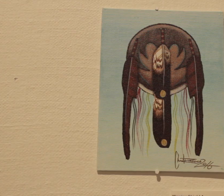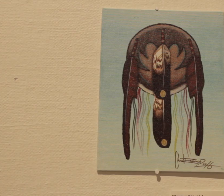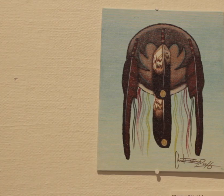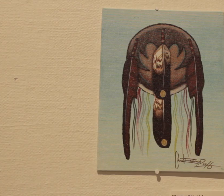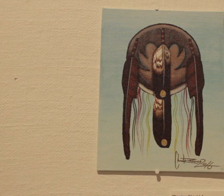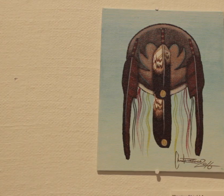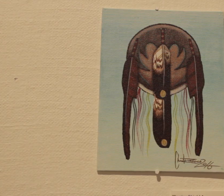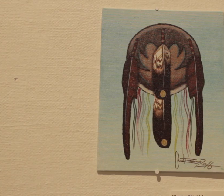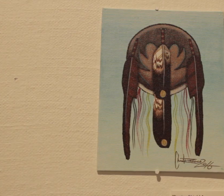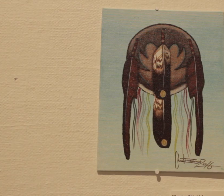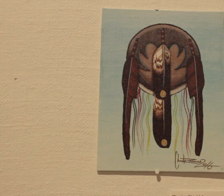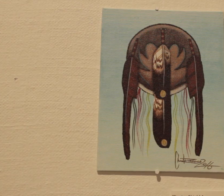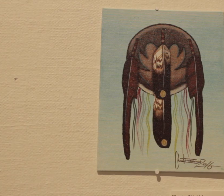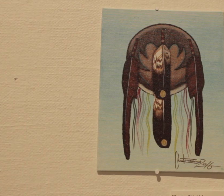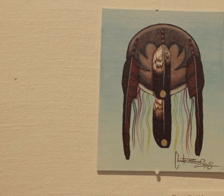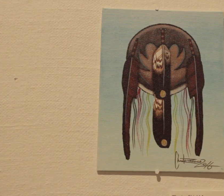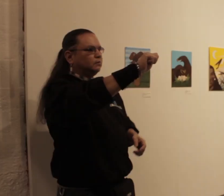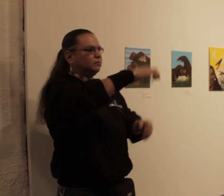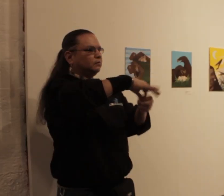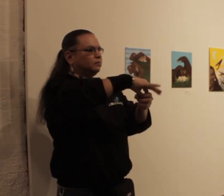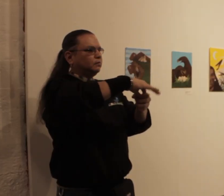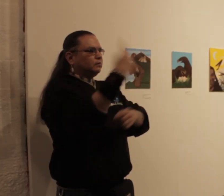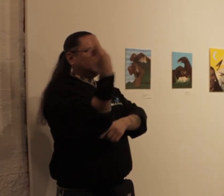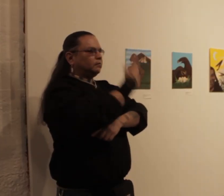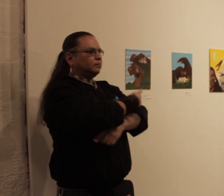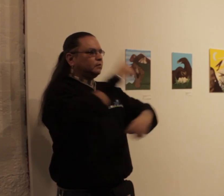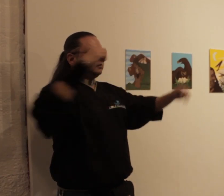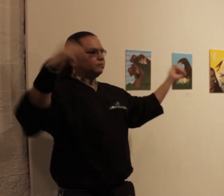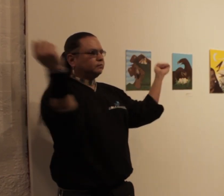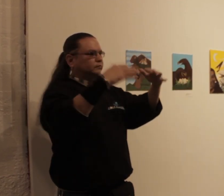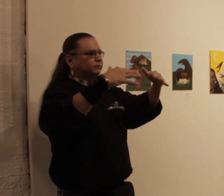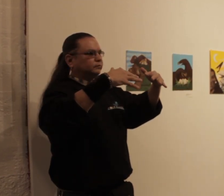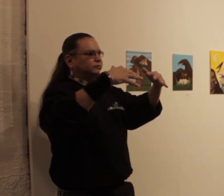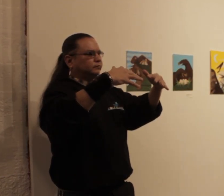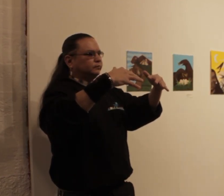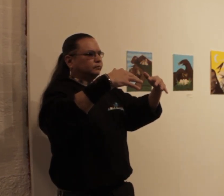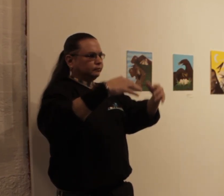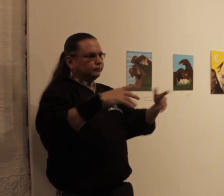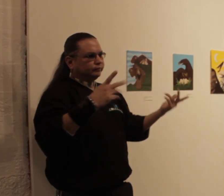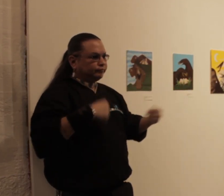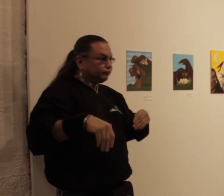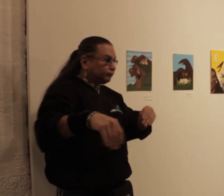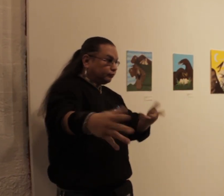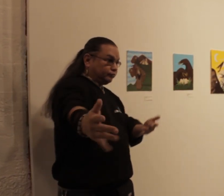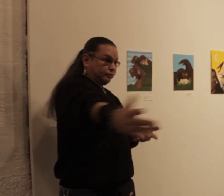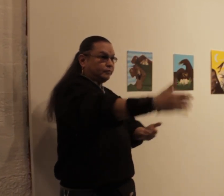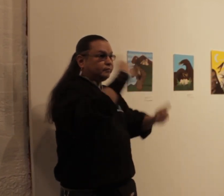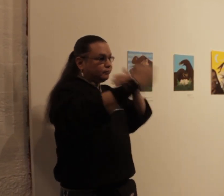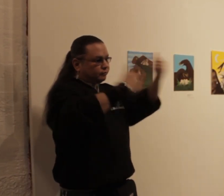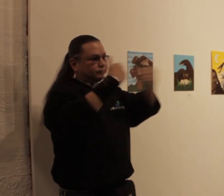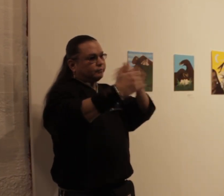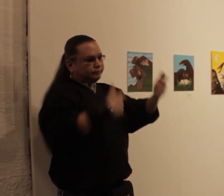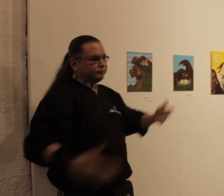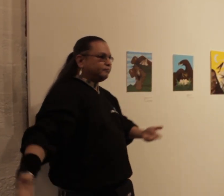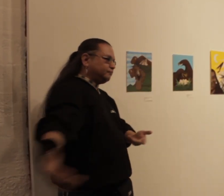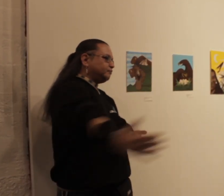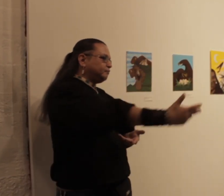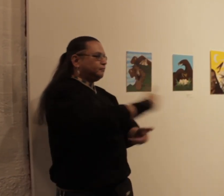I started making art and selling it. And we have an annual T at the School for the Deaf, and I made art and